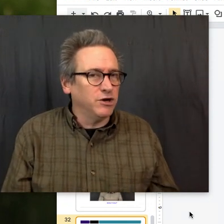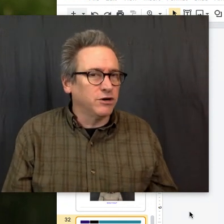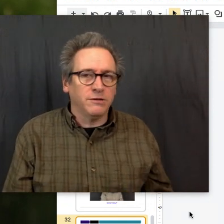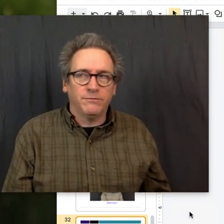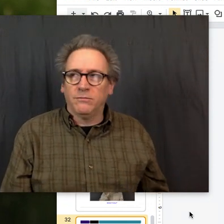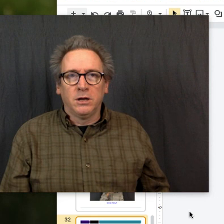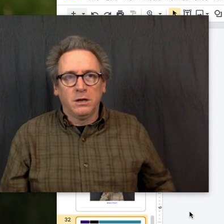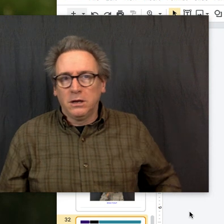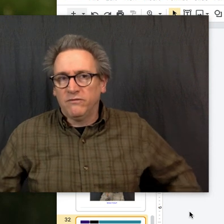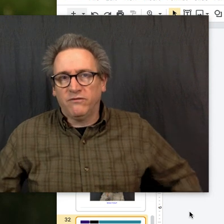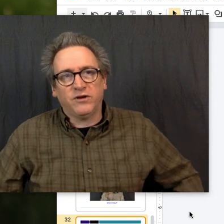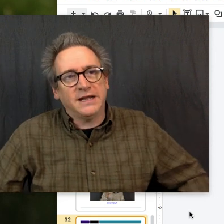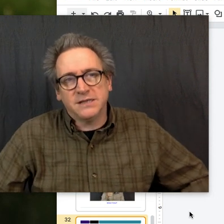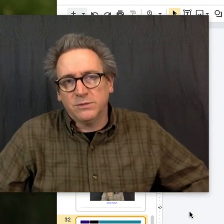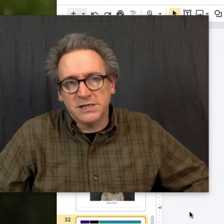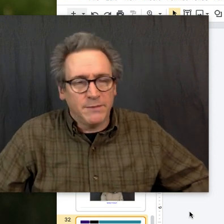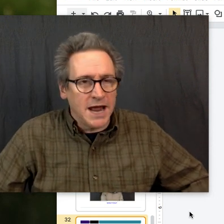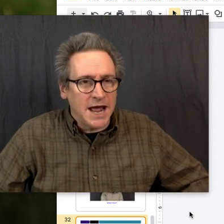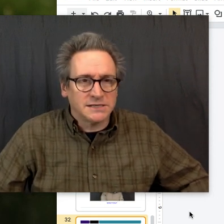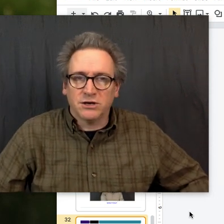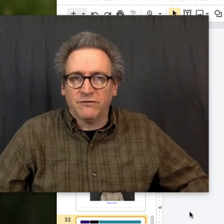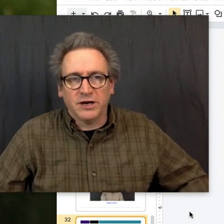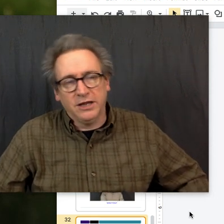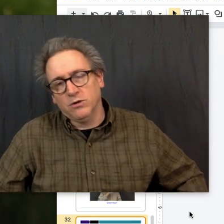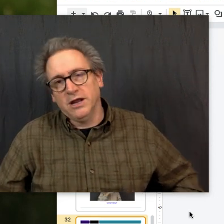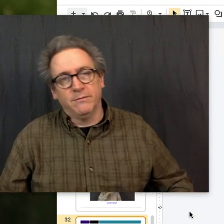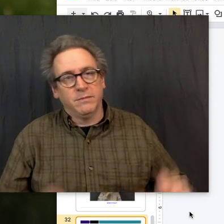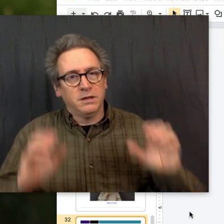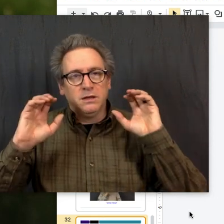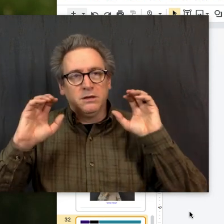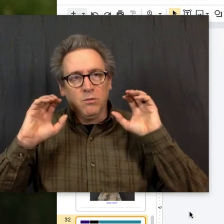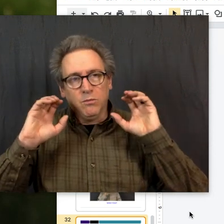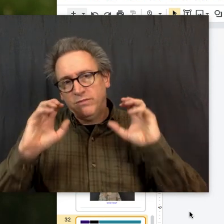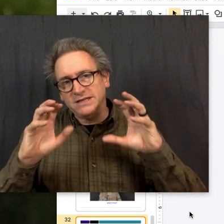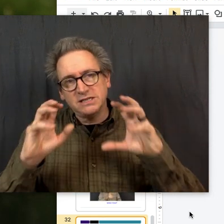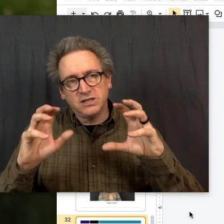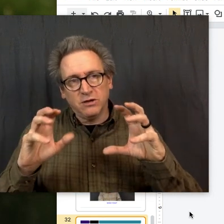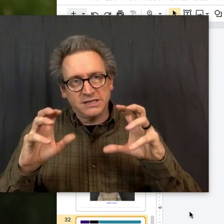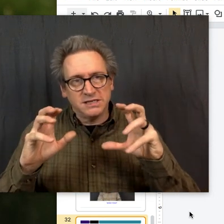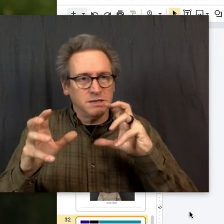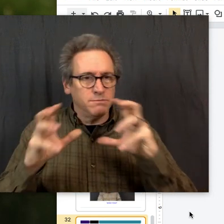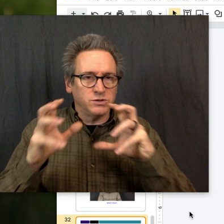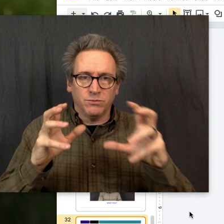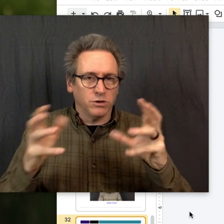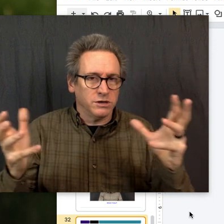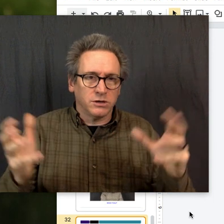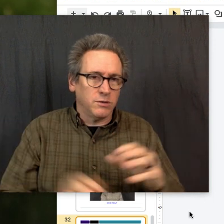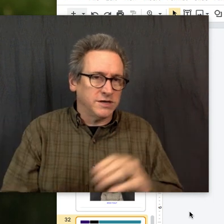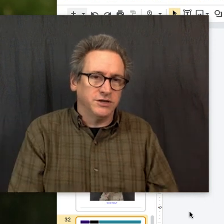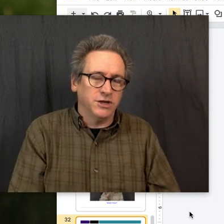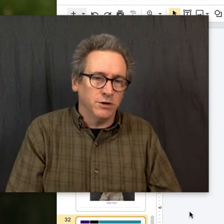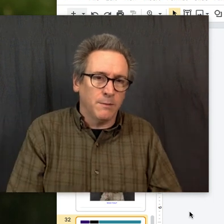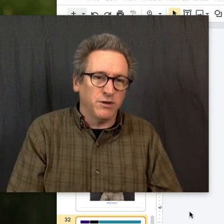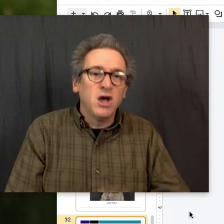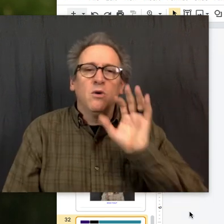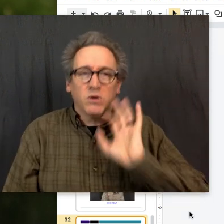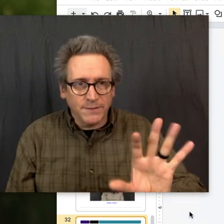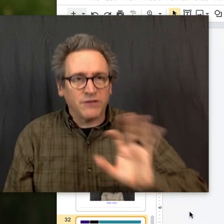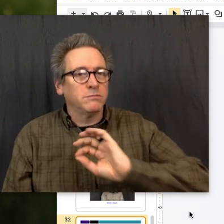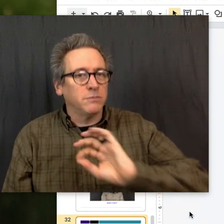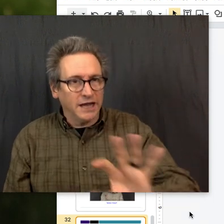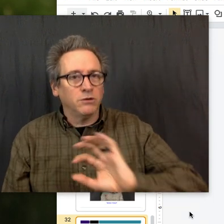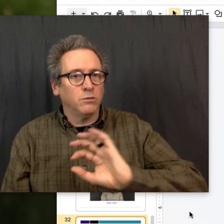You're going to forget someone's name and ask. They're going to forget your name. This is the most important question you can come up with.